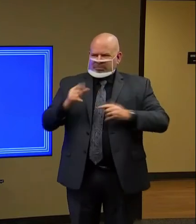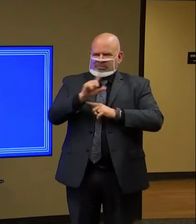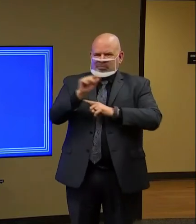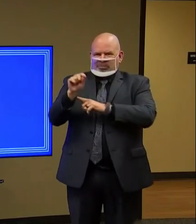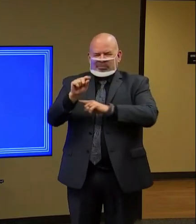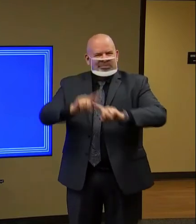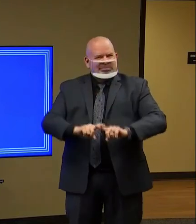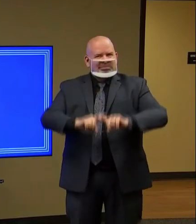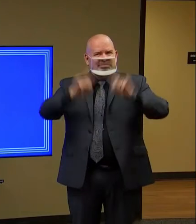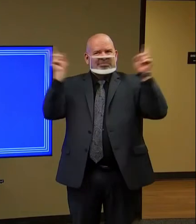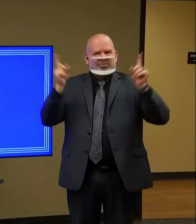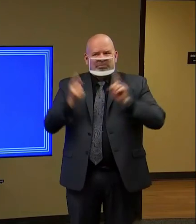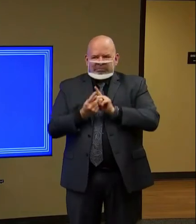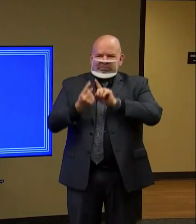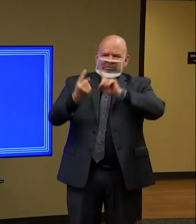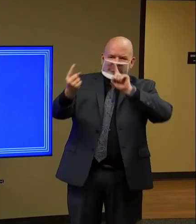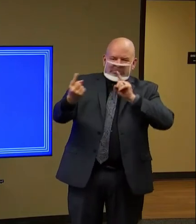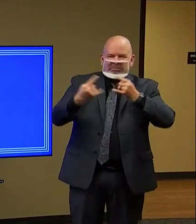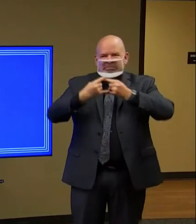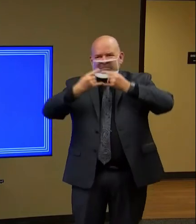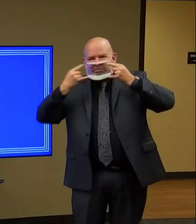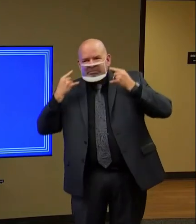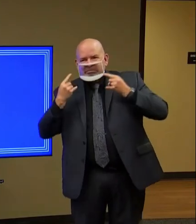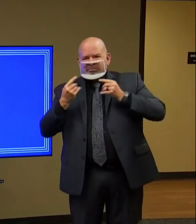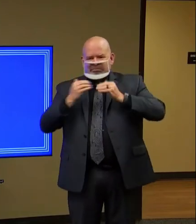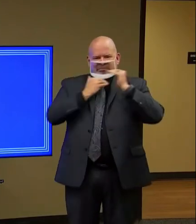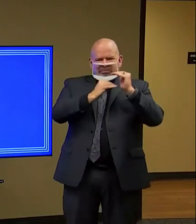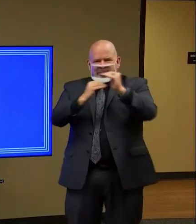not celebrate our holidays with